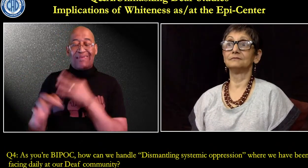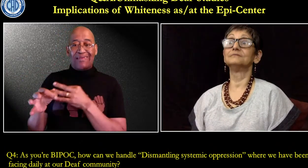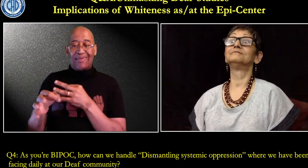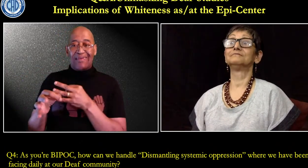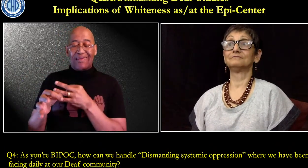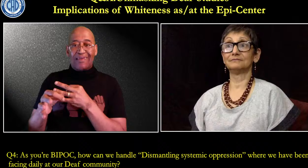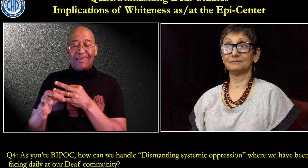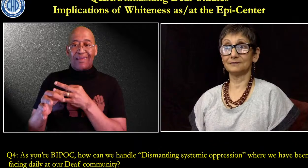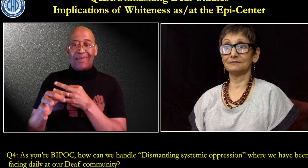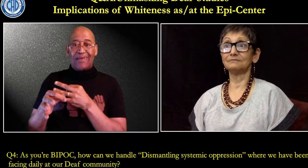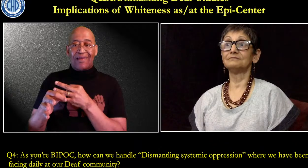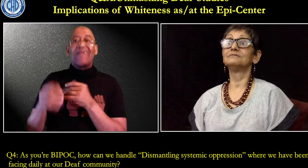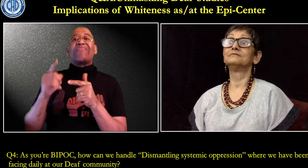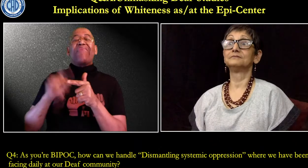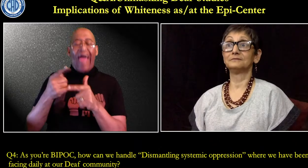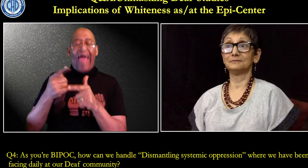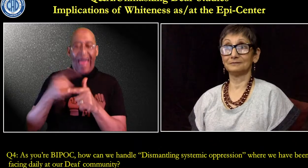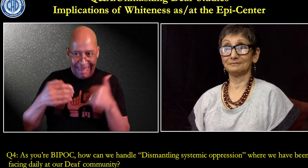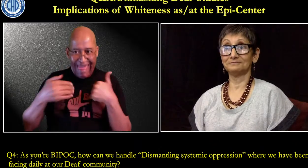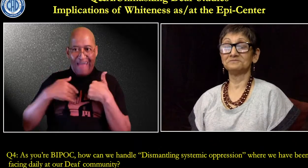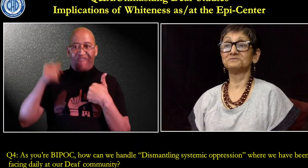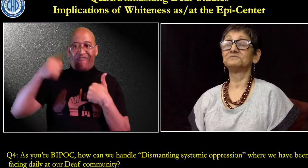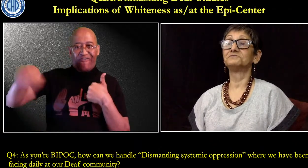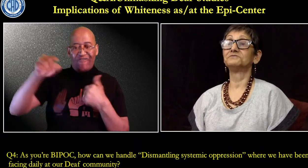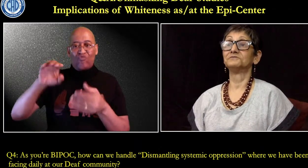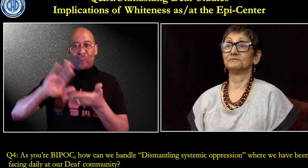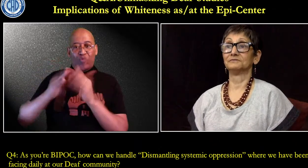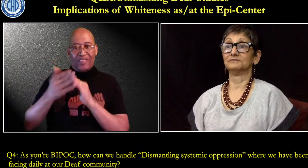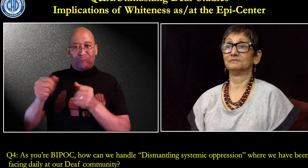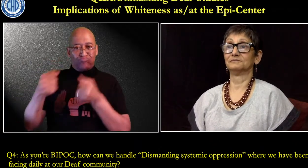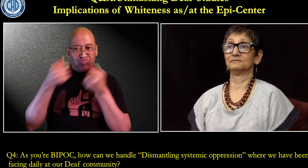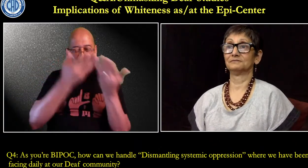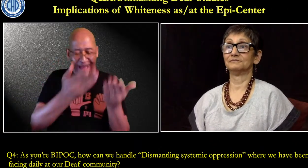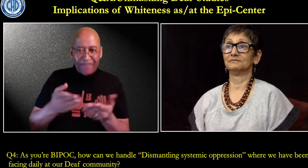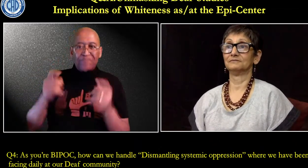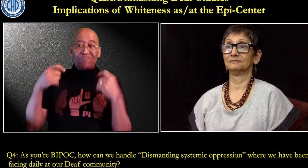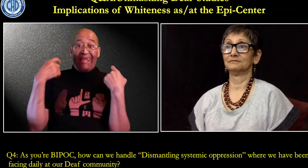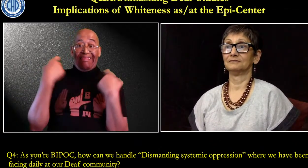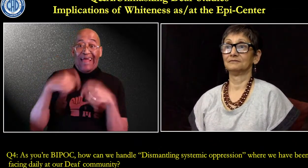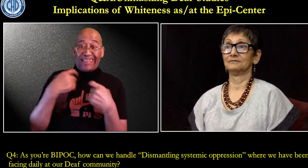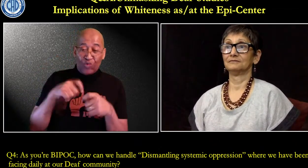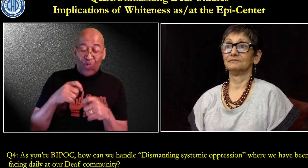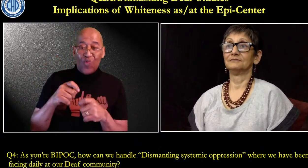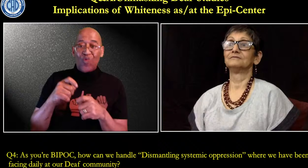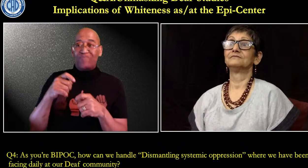bring that? That community needs to be there in replacement.